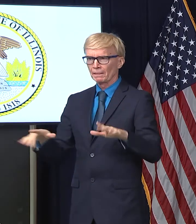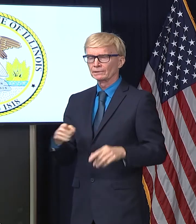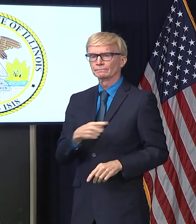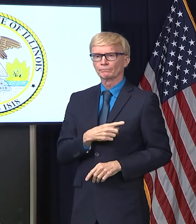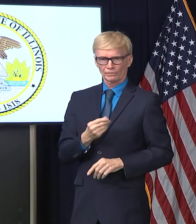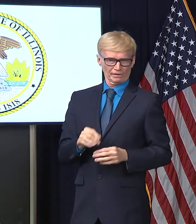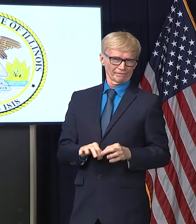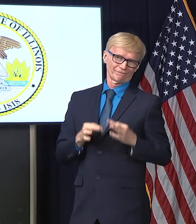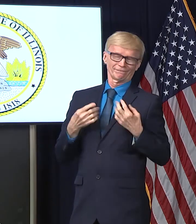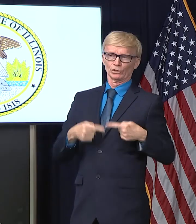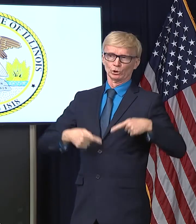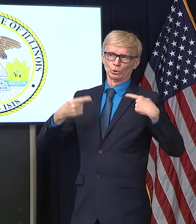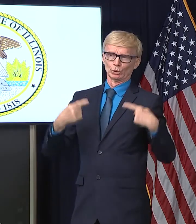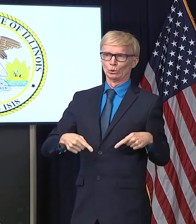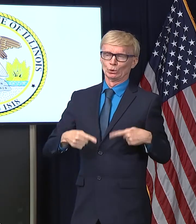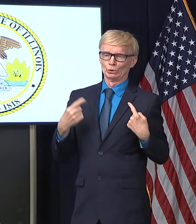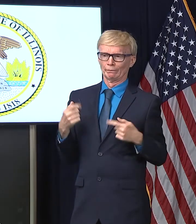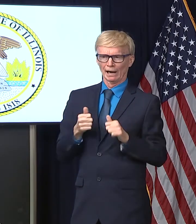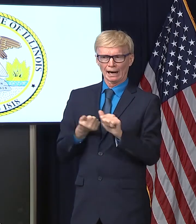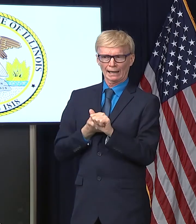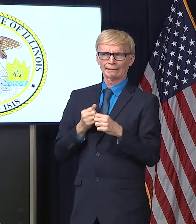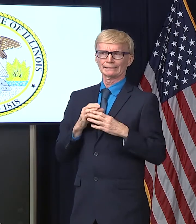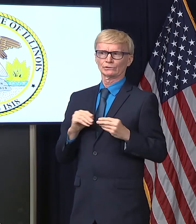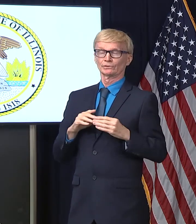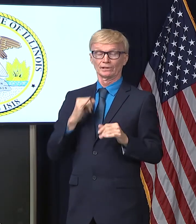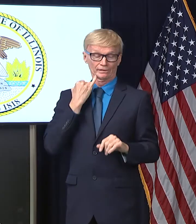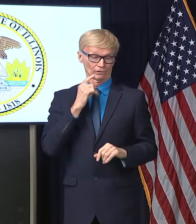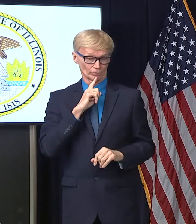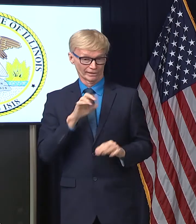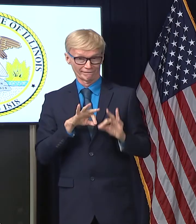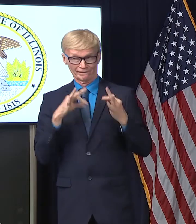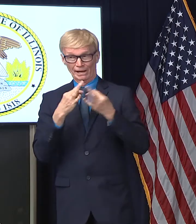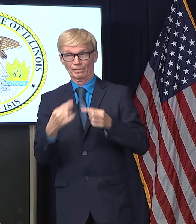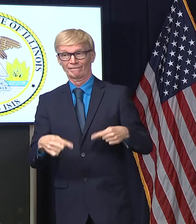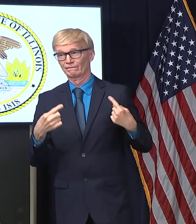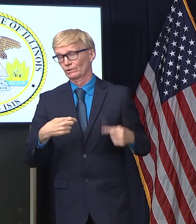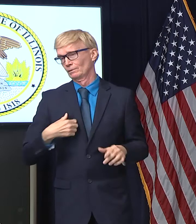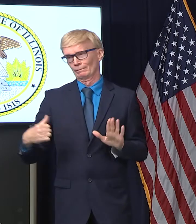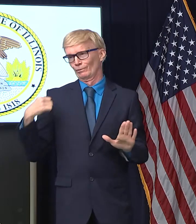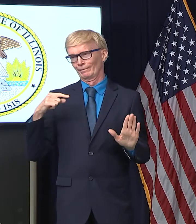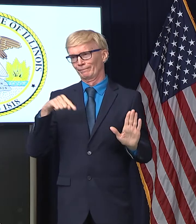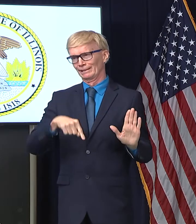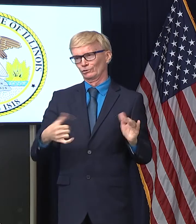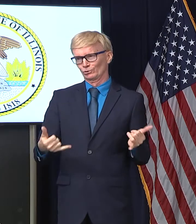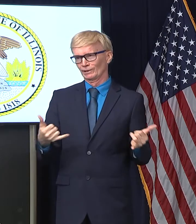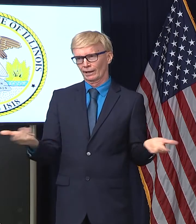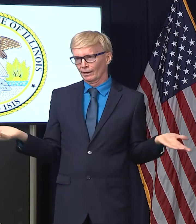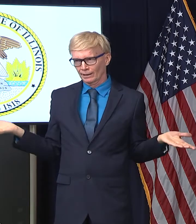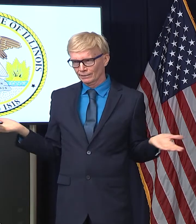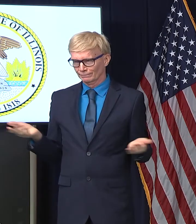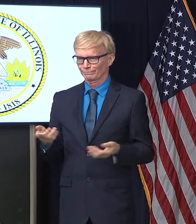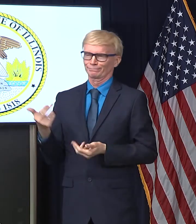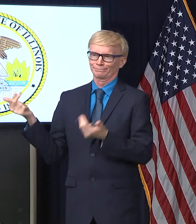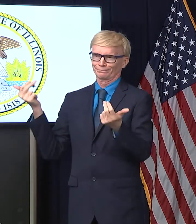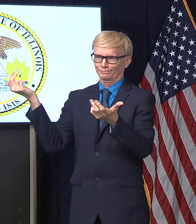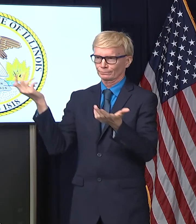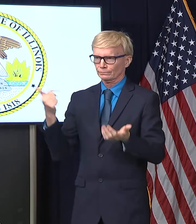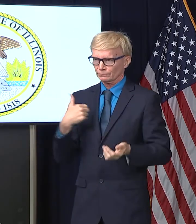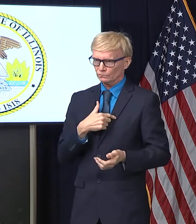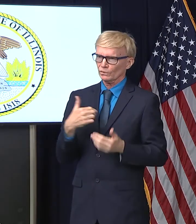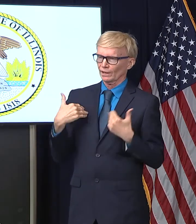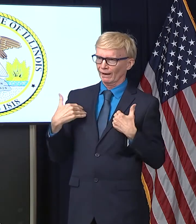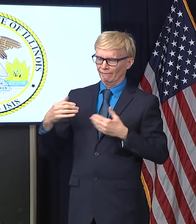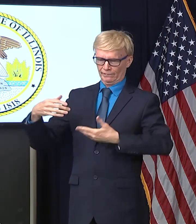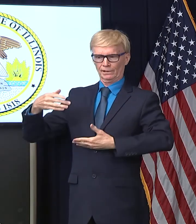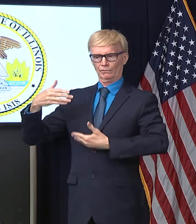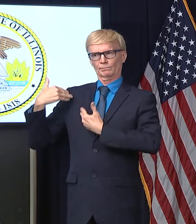quite a fight behind the scenes. If it was a real family feud, I wouldn't be here today. But we let our responsibilities as public